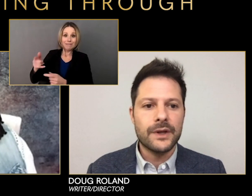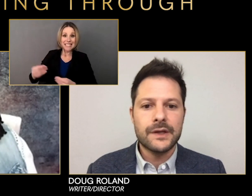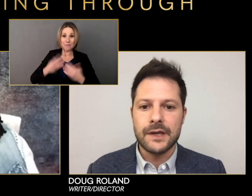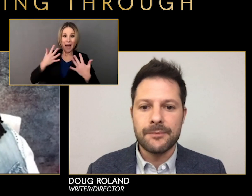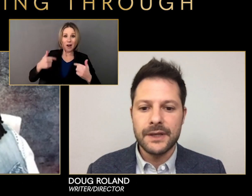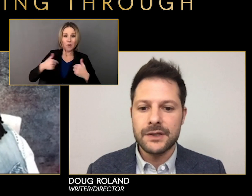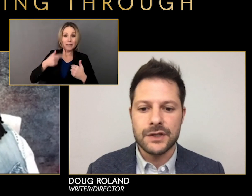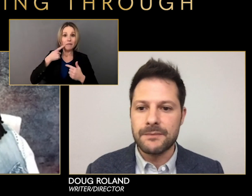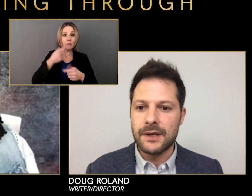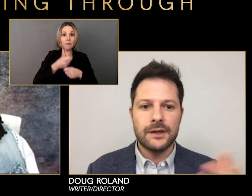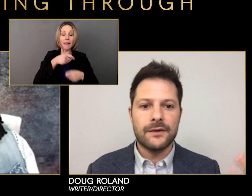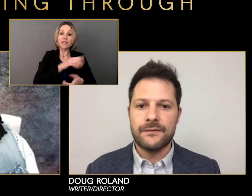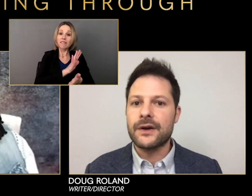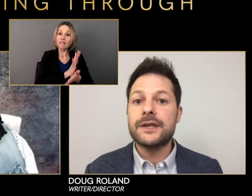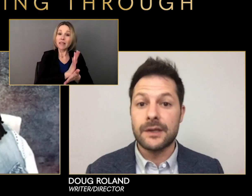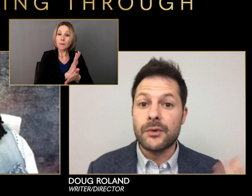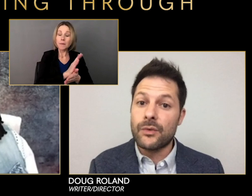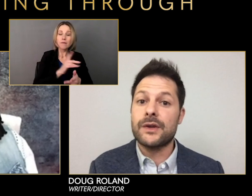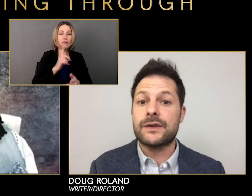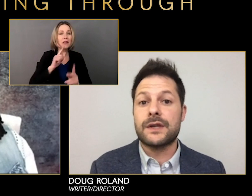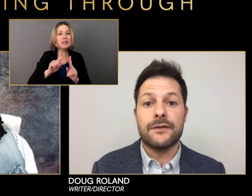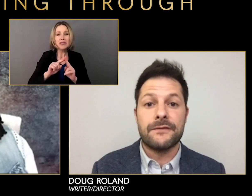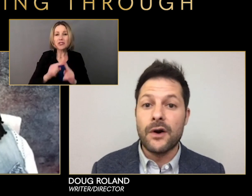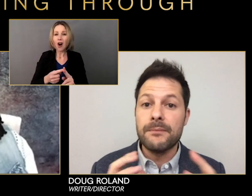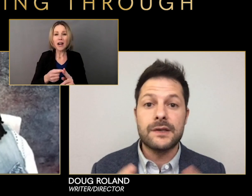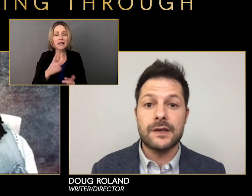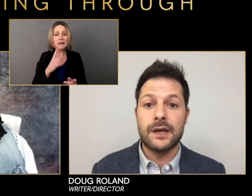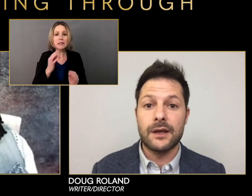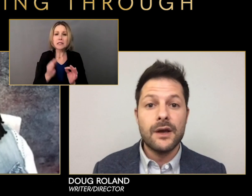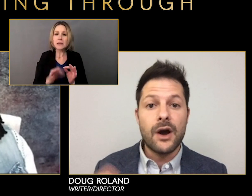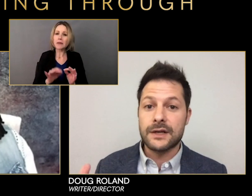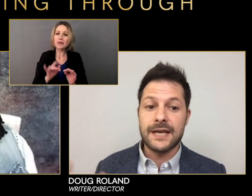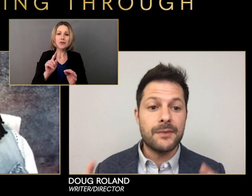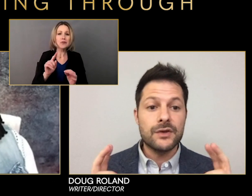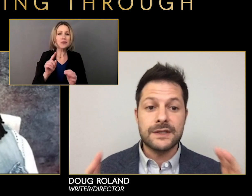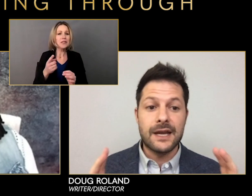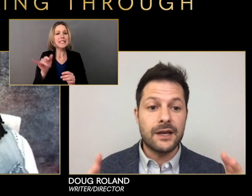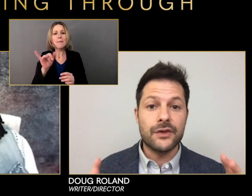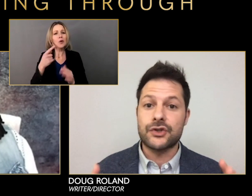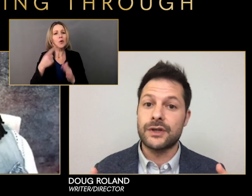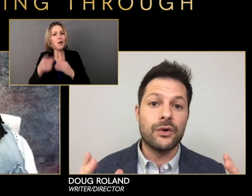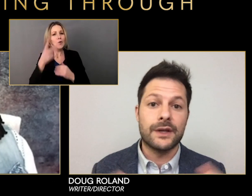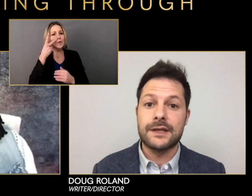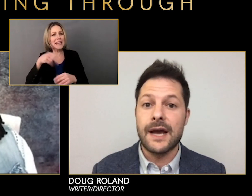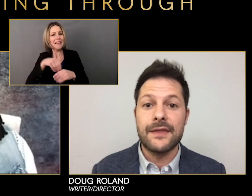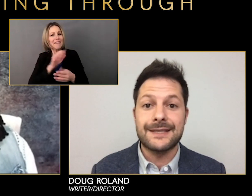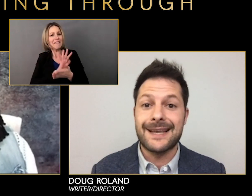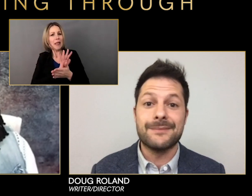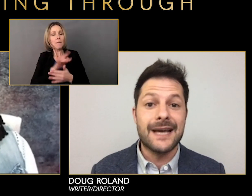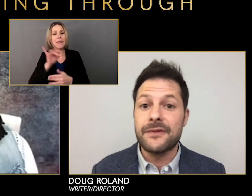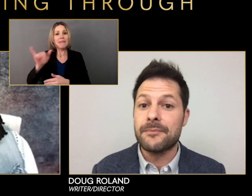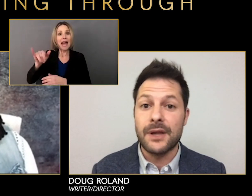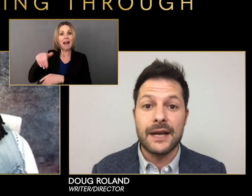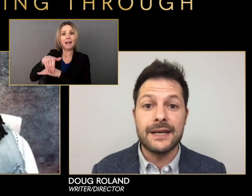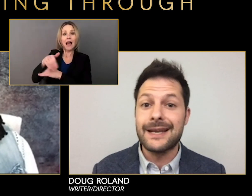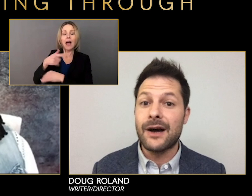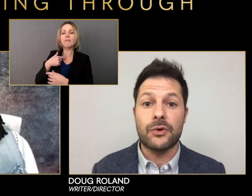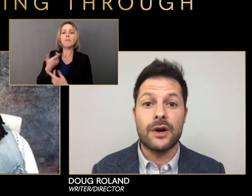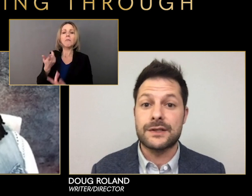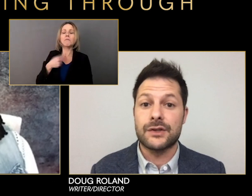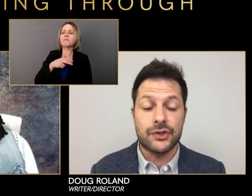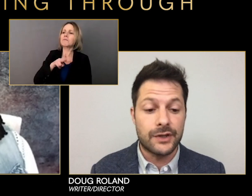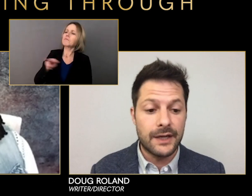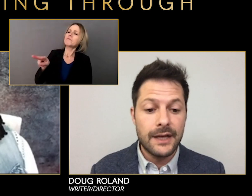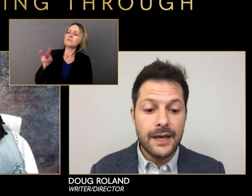off really simply as just me, very similar to what you see in the film, me seeing Artemio standing on the street holding a sign that said, "I'm deaf and blind and need